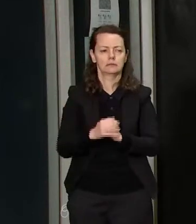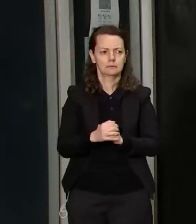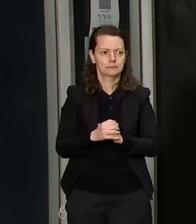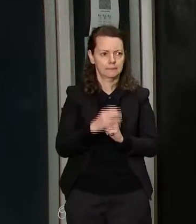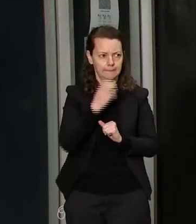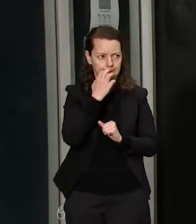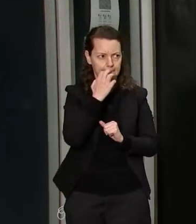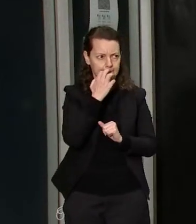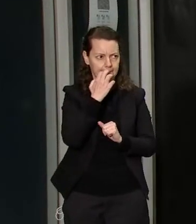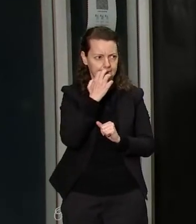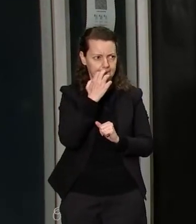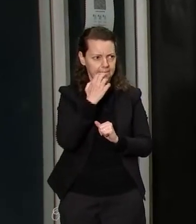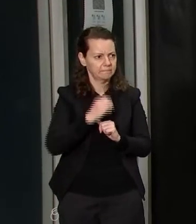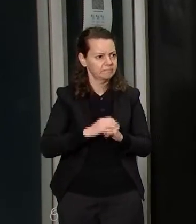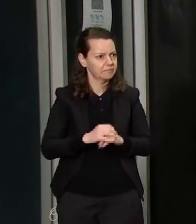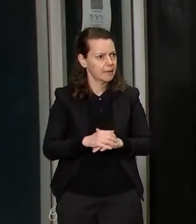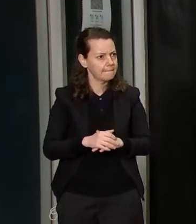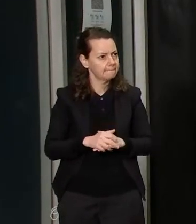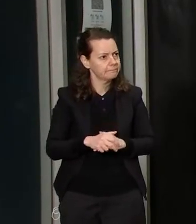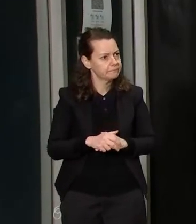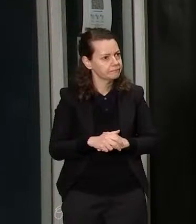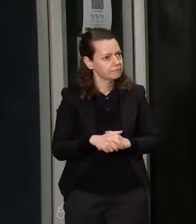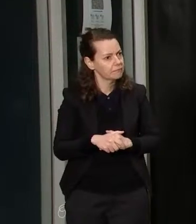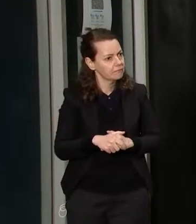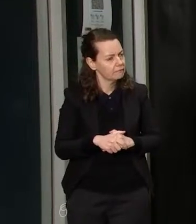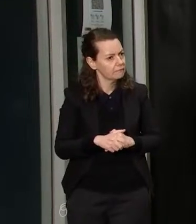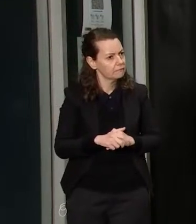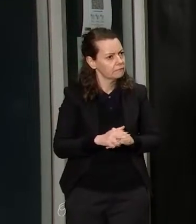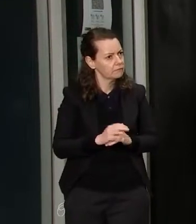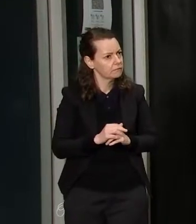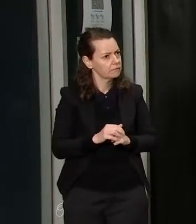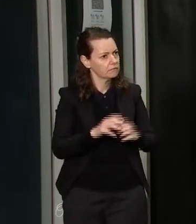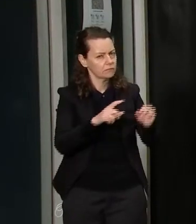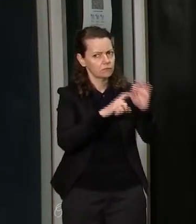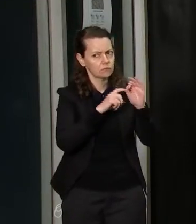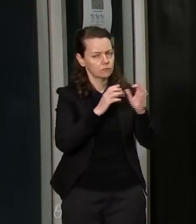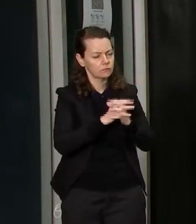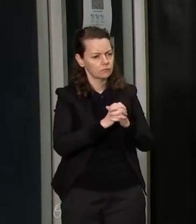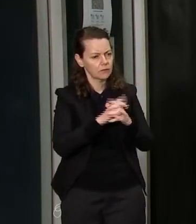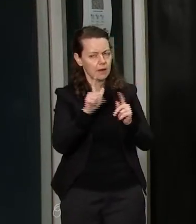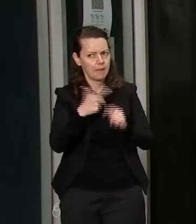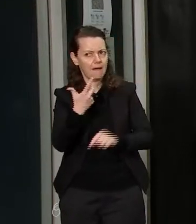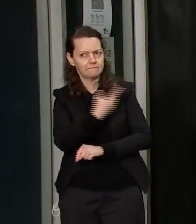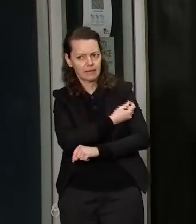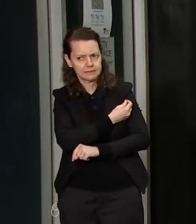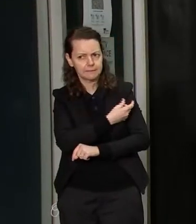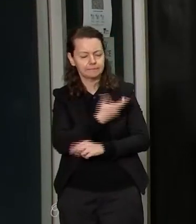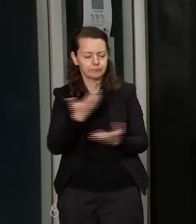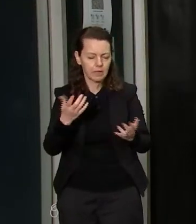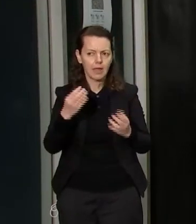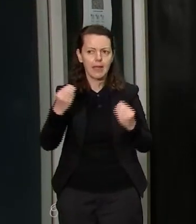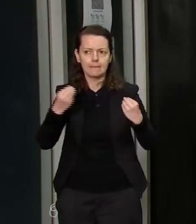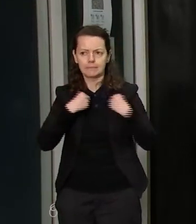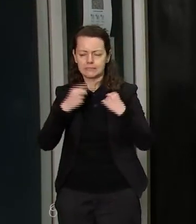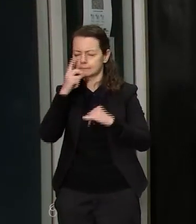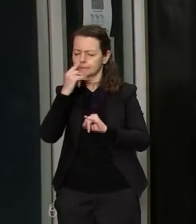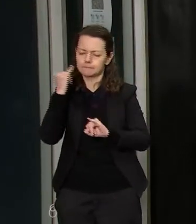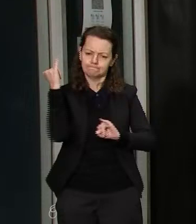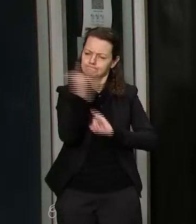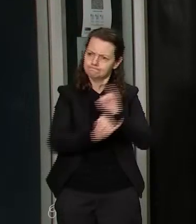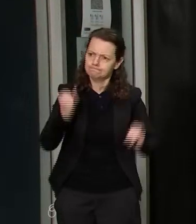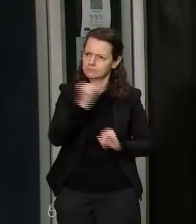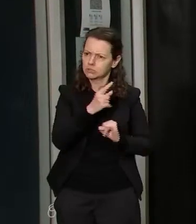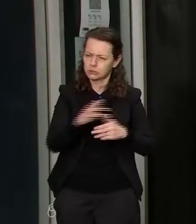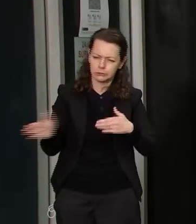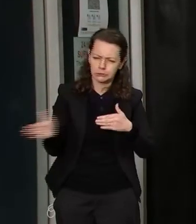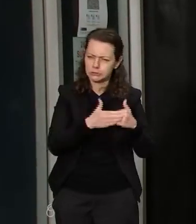I ask you though? I mean, you were saying before about vaccinations. Do you think, because you've been under attack from business groups and particularly small business, do you think they should